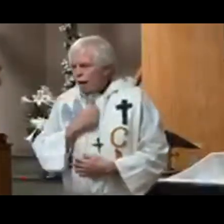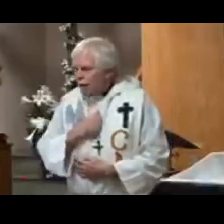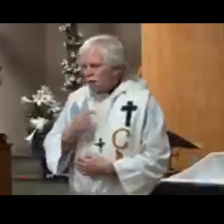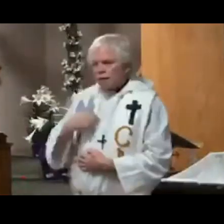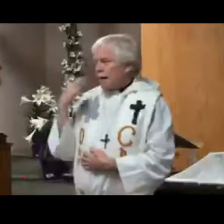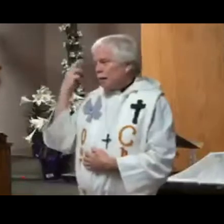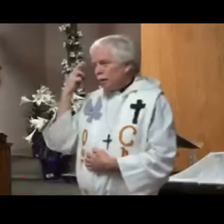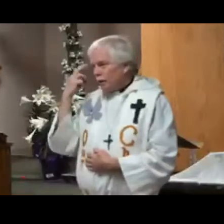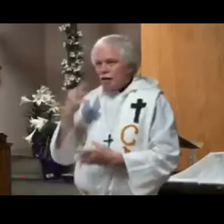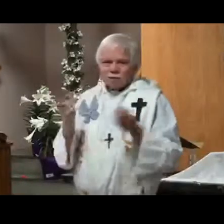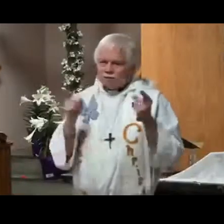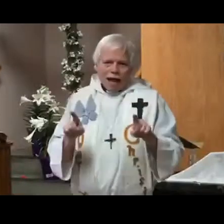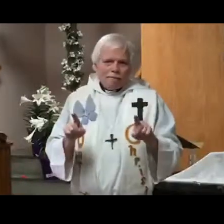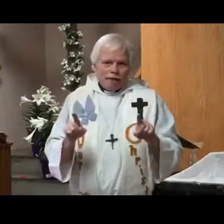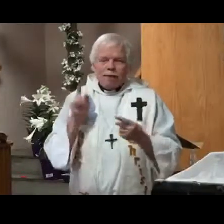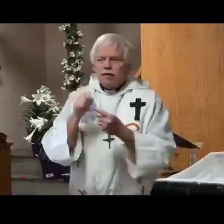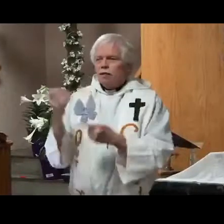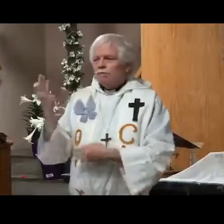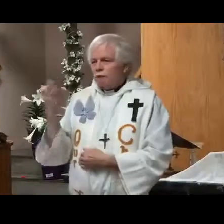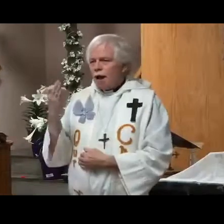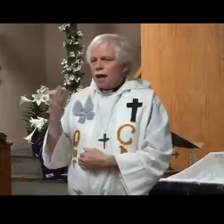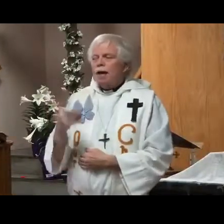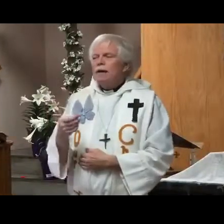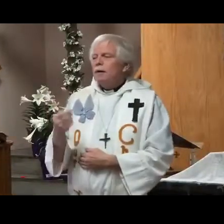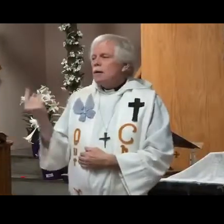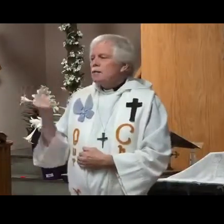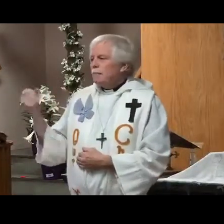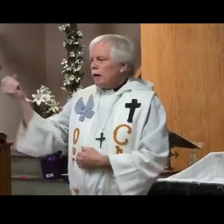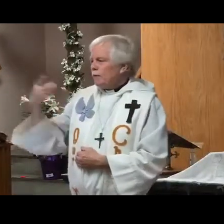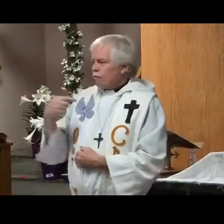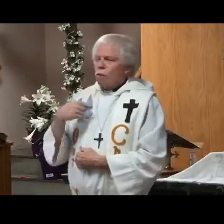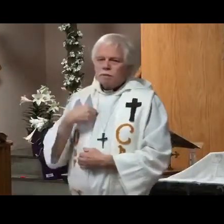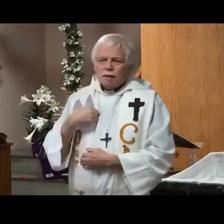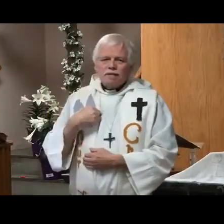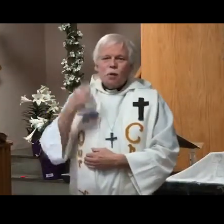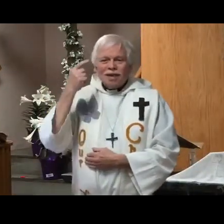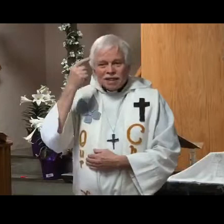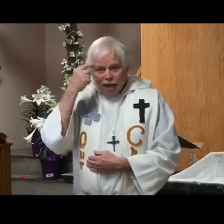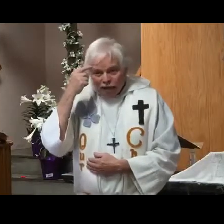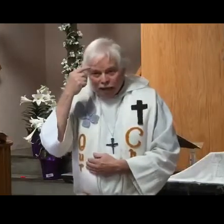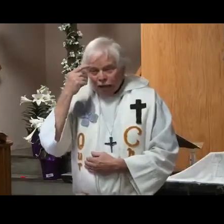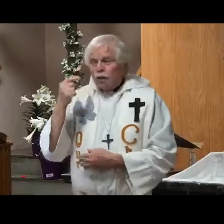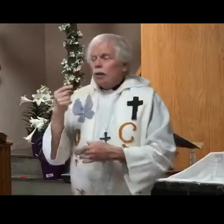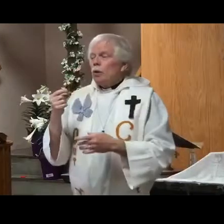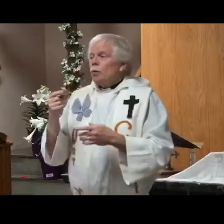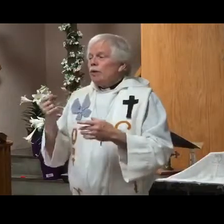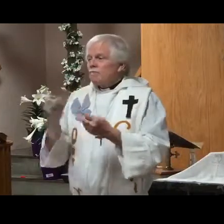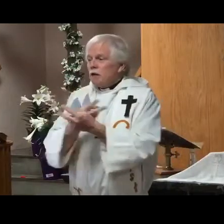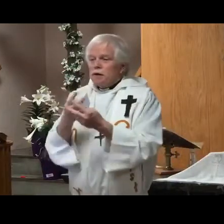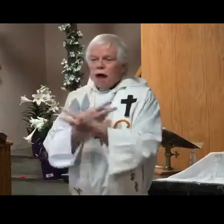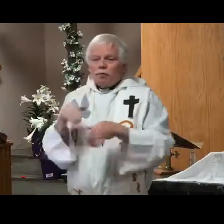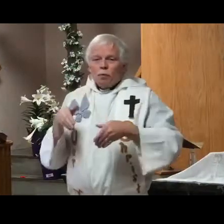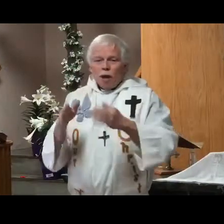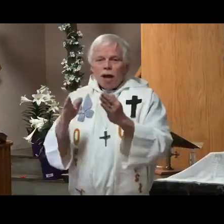and I apologize, I didn't realize it was happening until Friday, somebody informed me. So we think